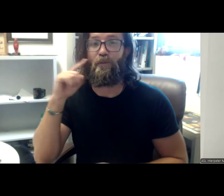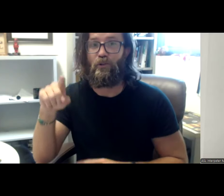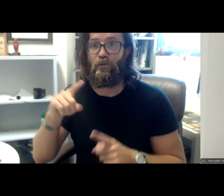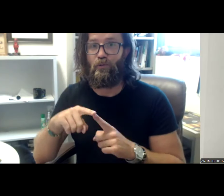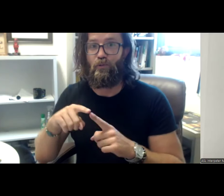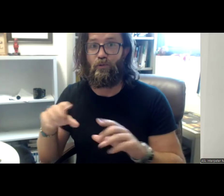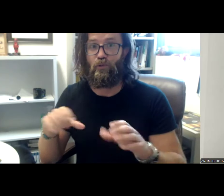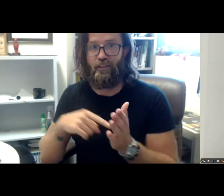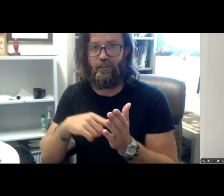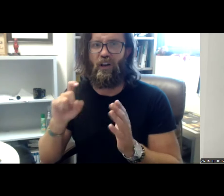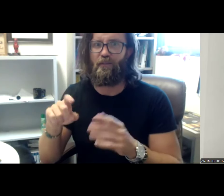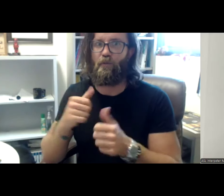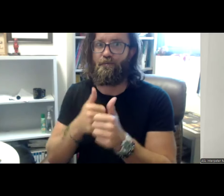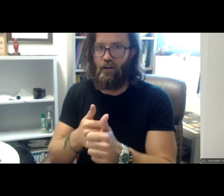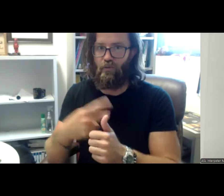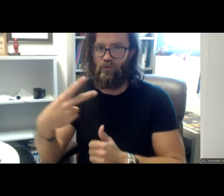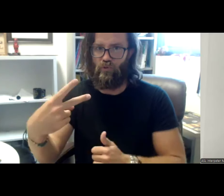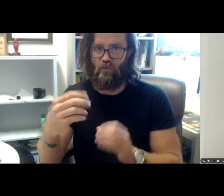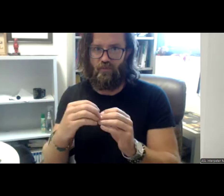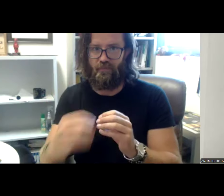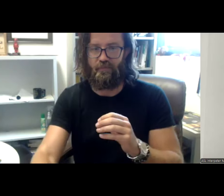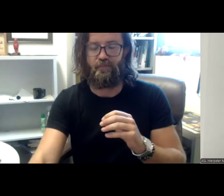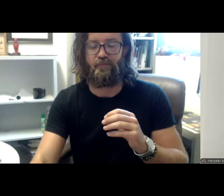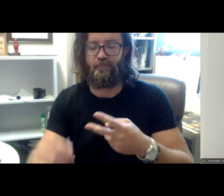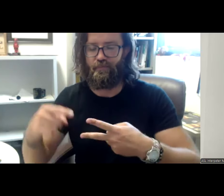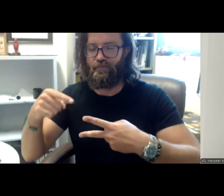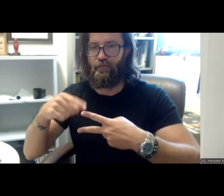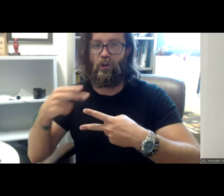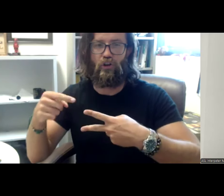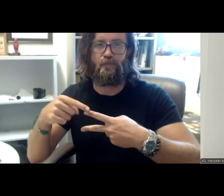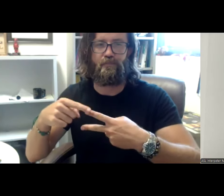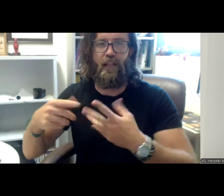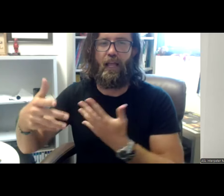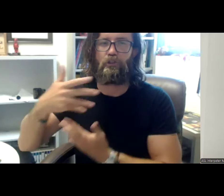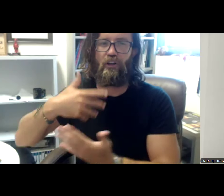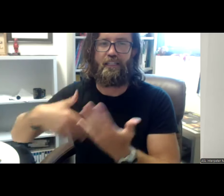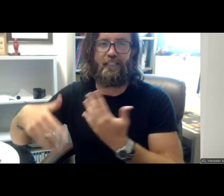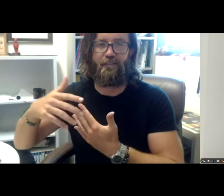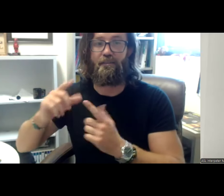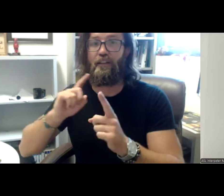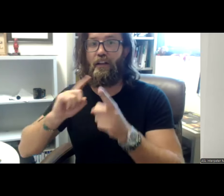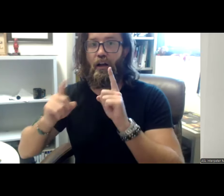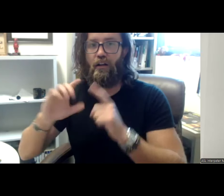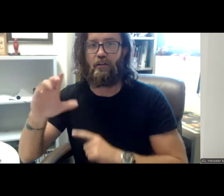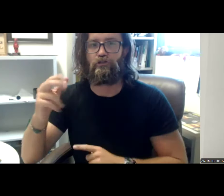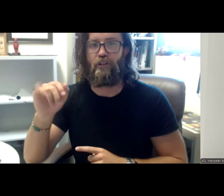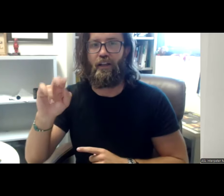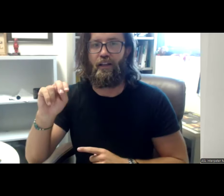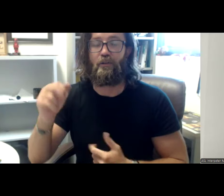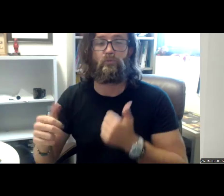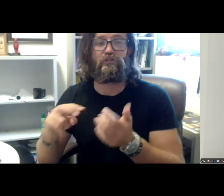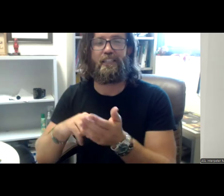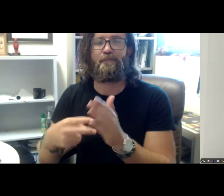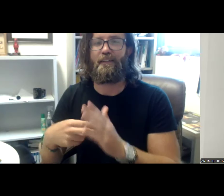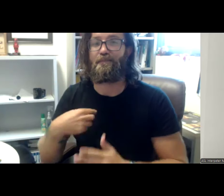also comprehension, working with your peers. So you'll have to follow 2 more parts. One is called an